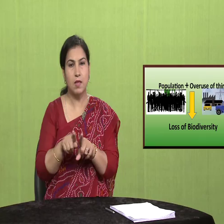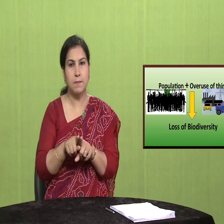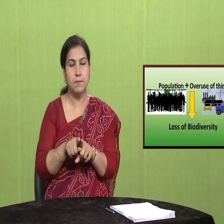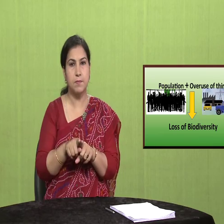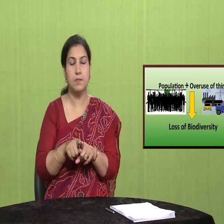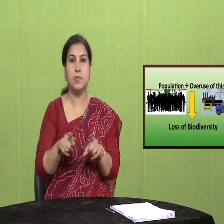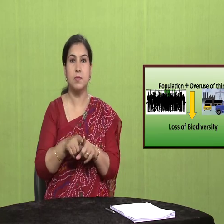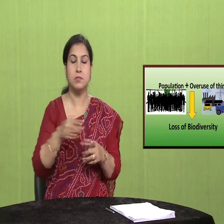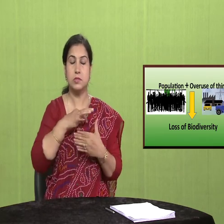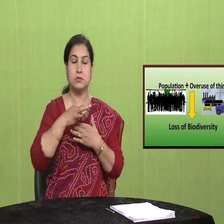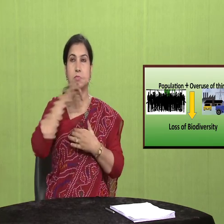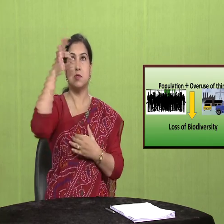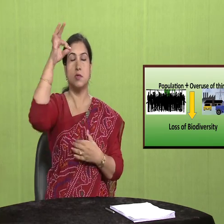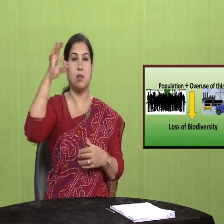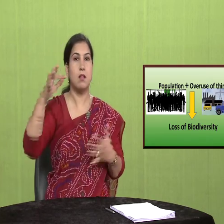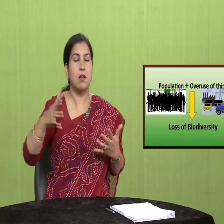and spiritual well being of human life too.